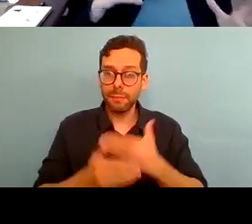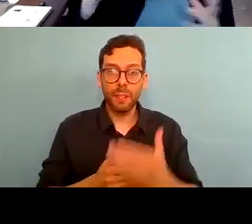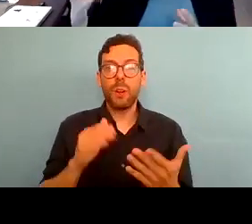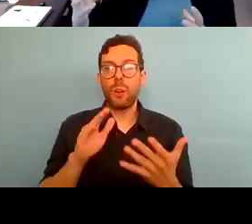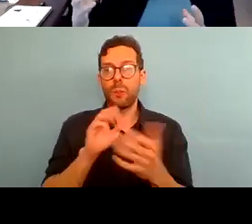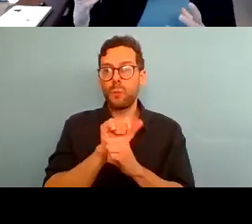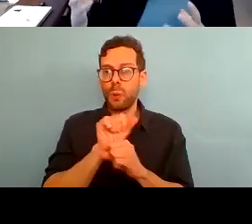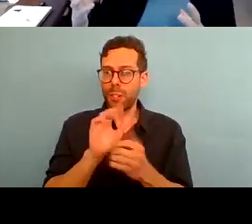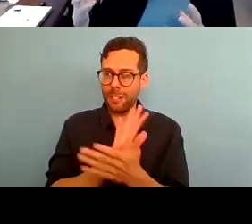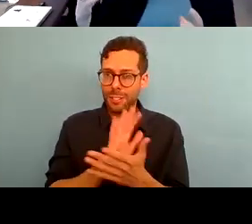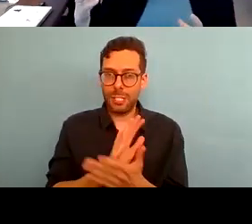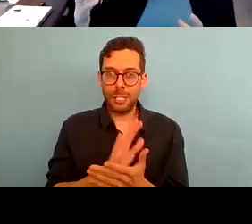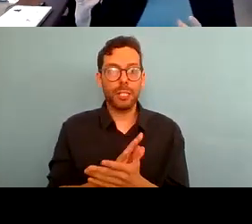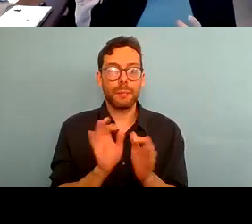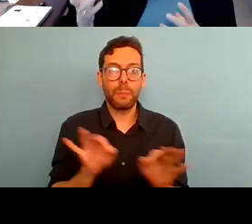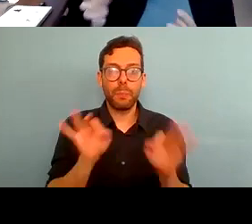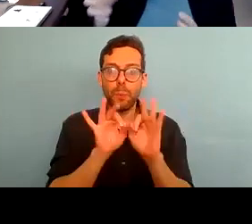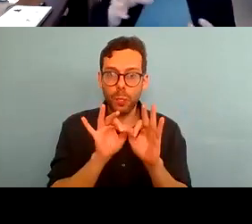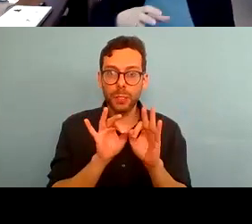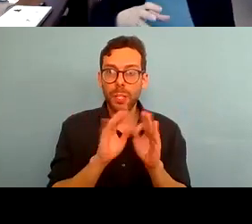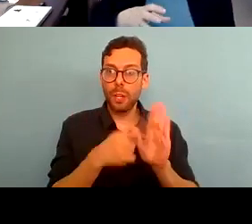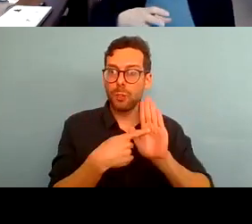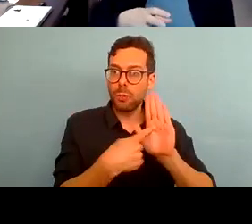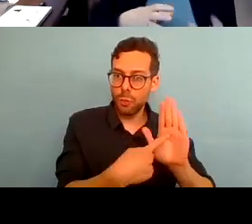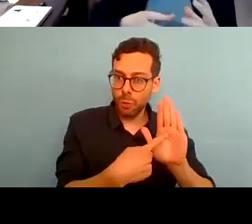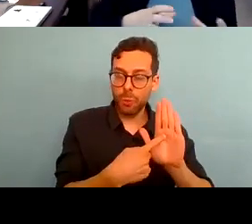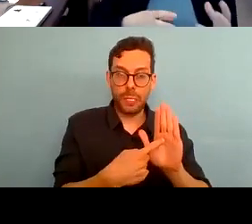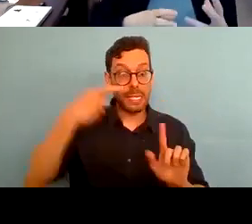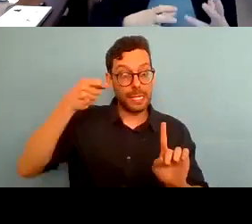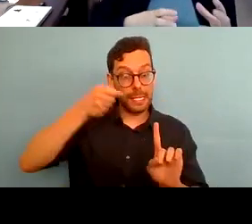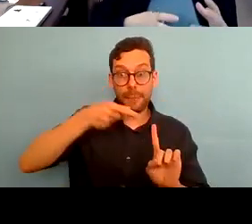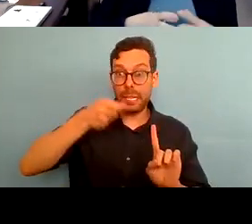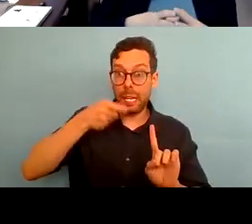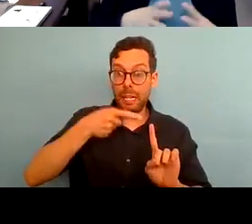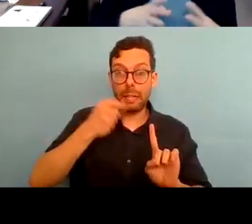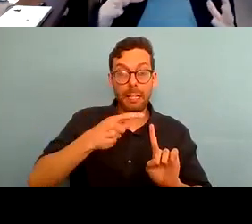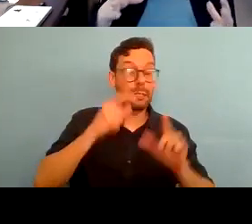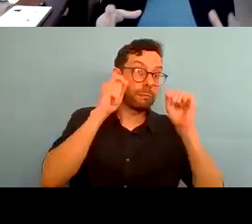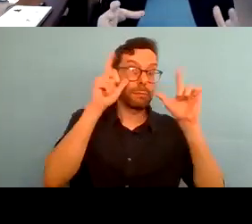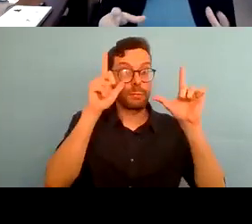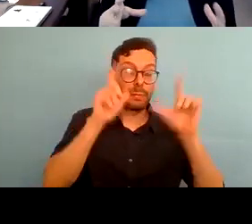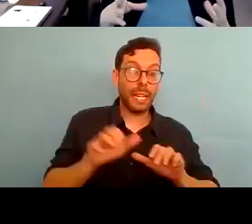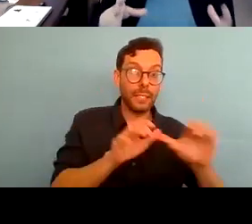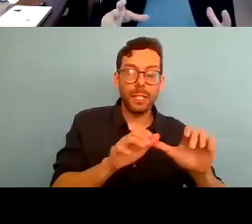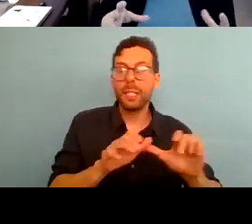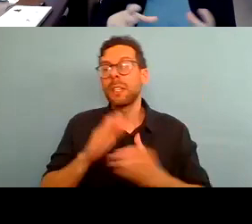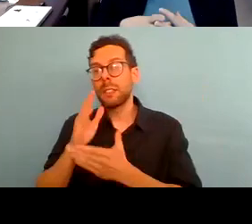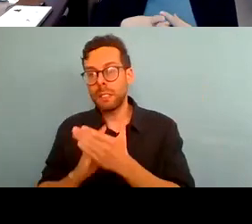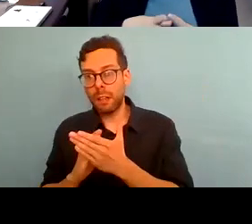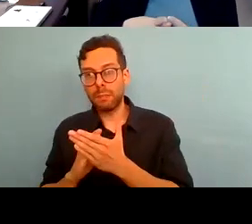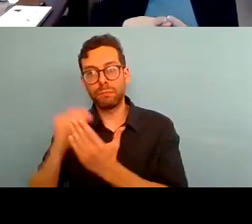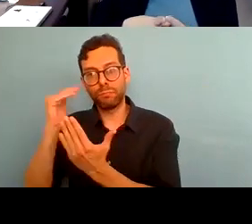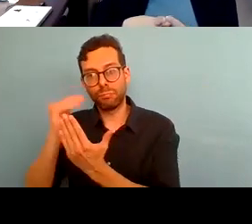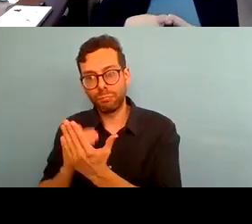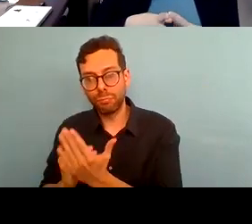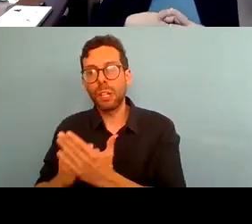are stimulating aspects of the bedtime routine versus relaxing? Something I talk to my patients about all the time, especially the parents,